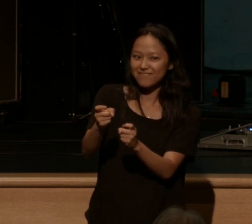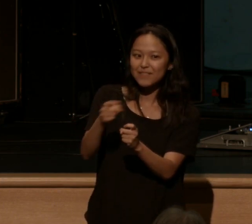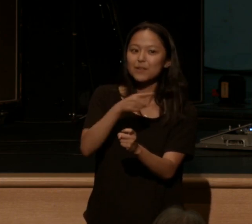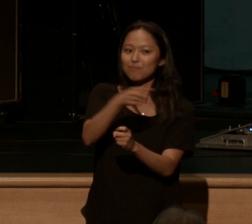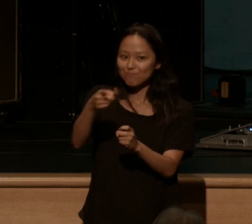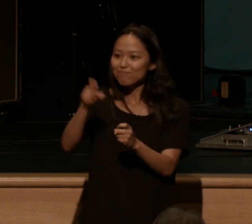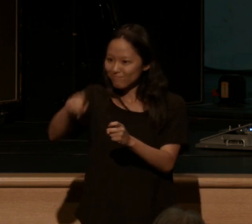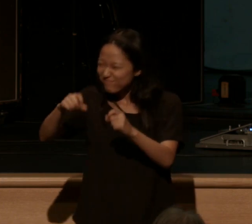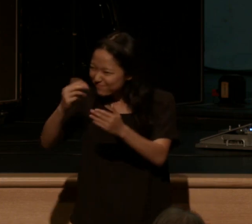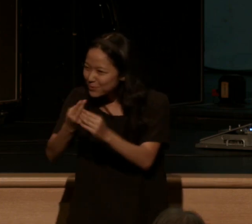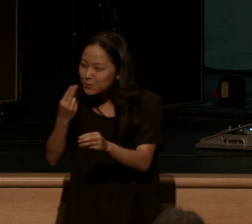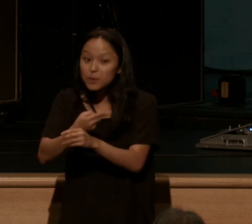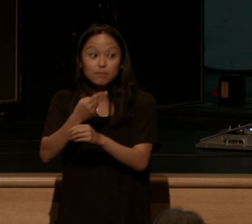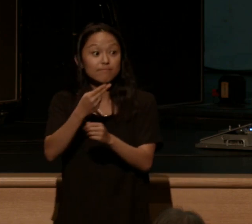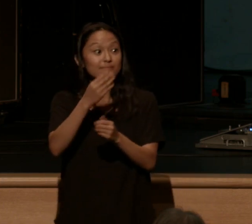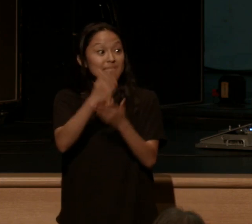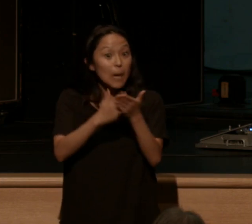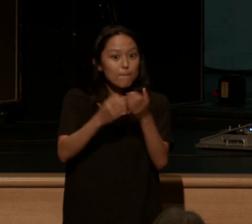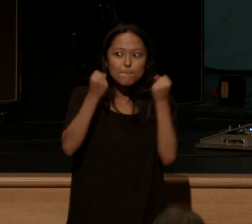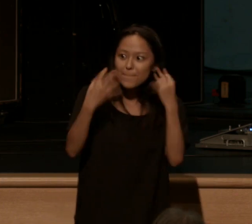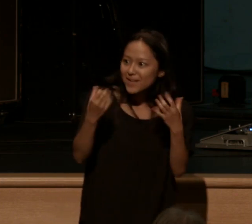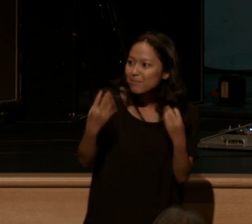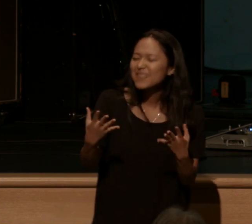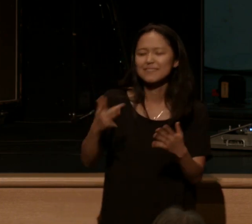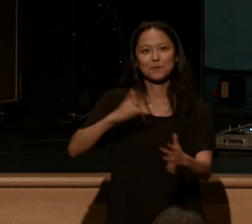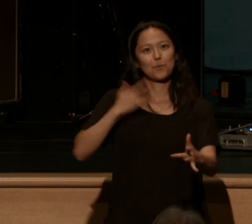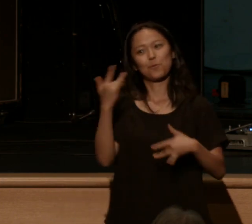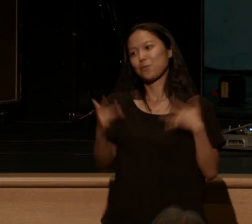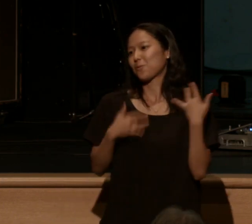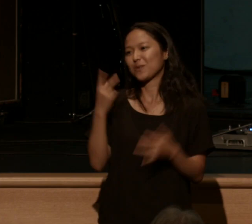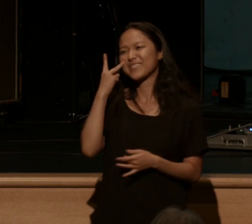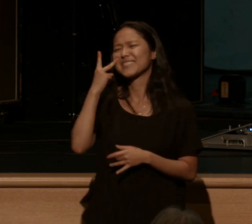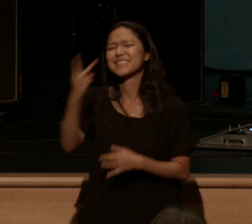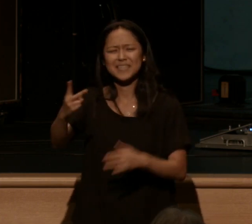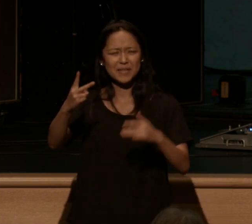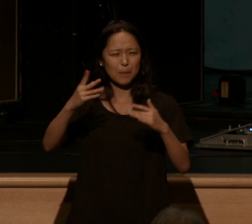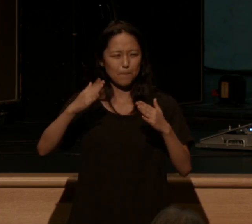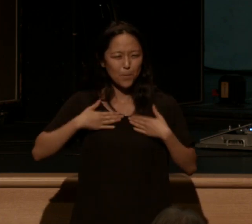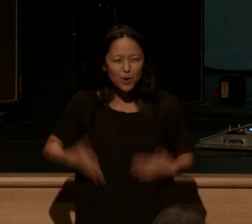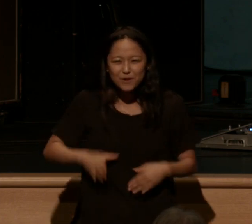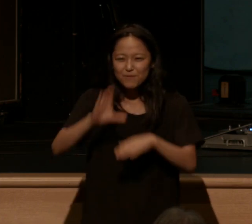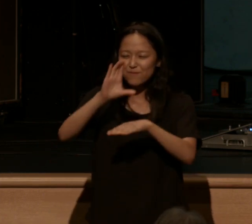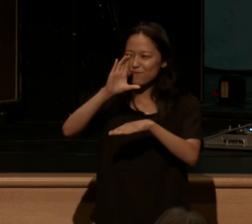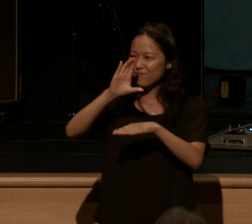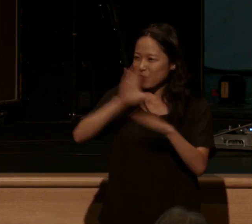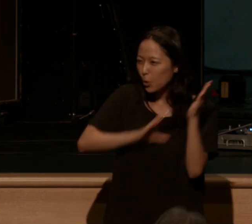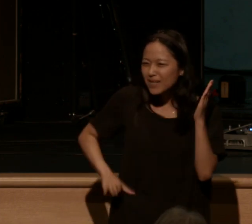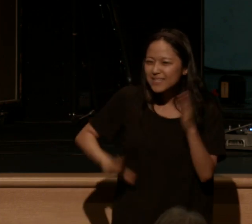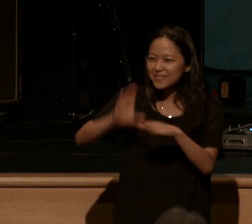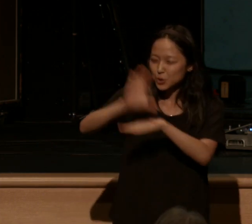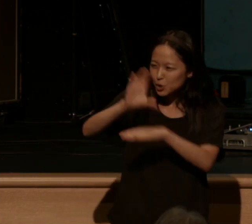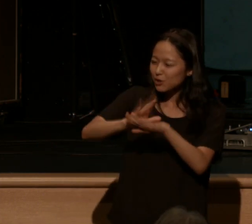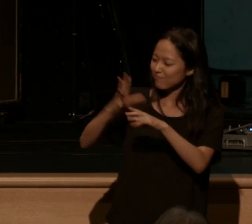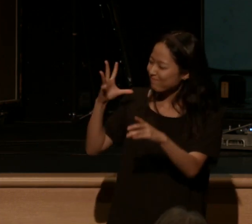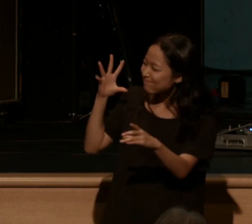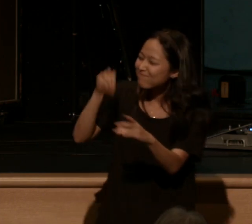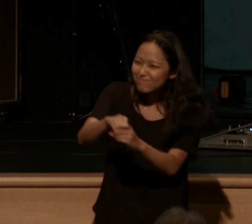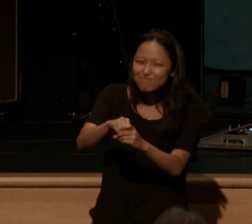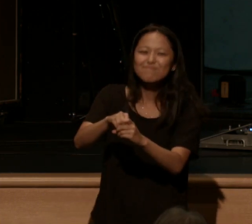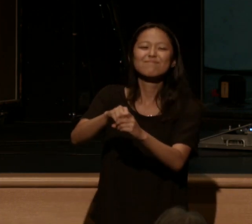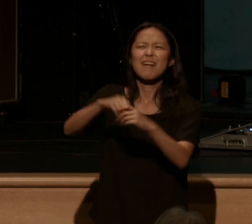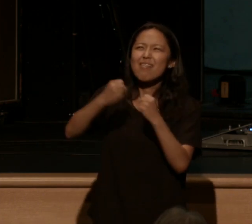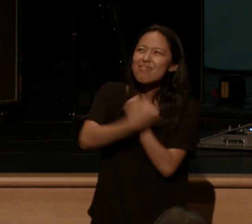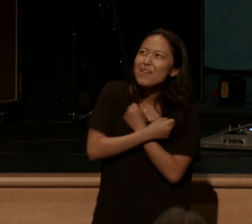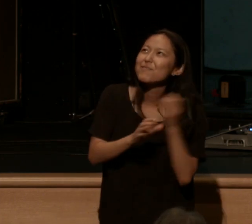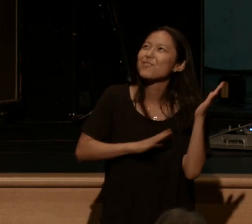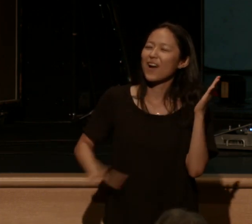and often many have many spiritual gifts, and it's so exciting to see the body of Christ engage as the body and jump in, love